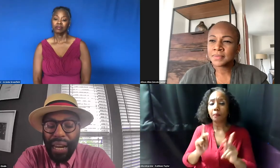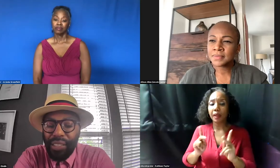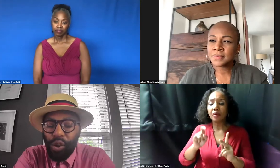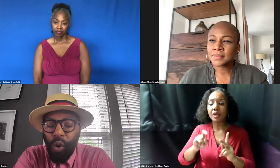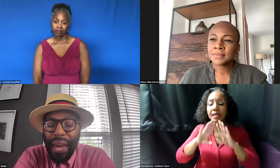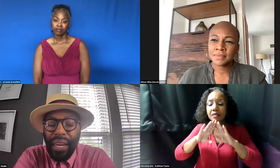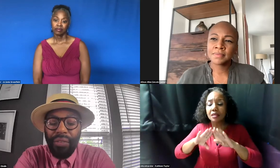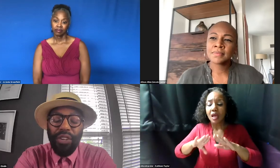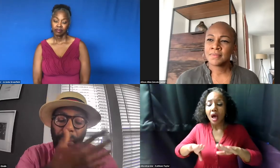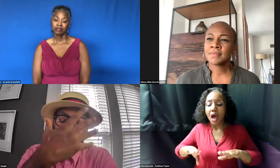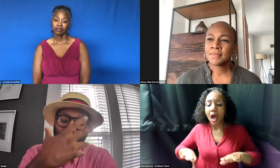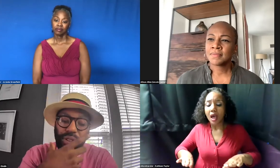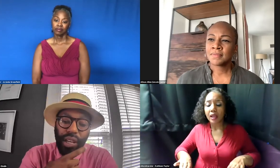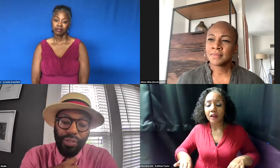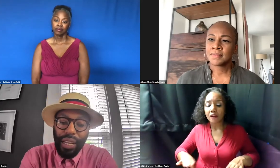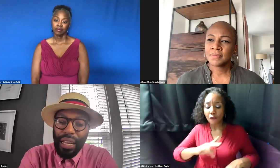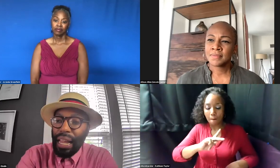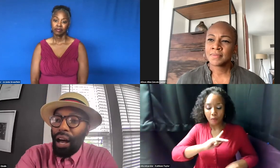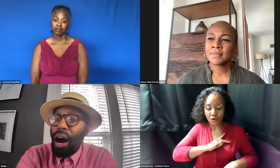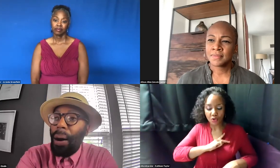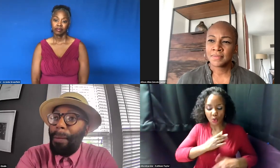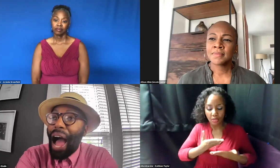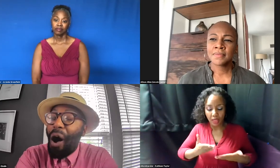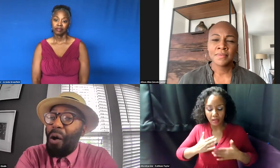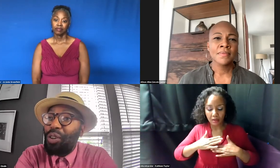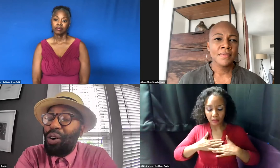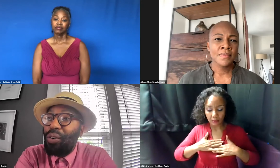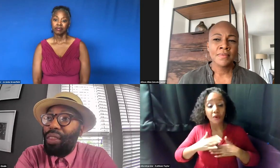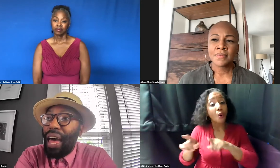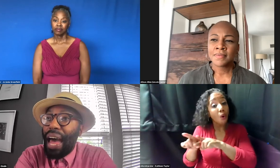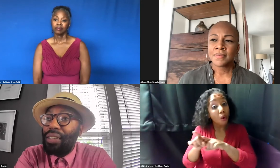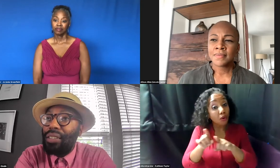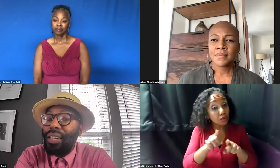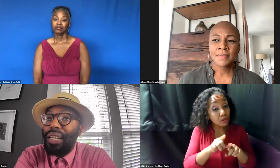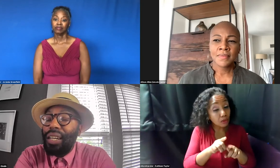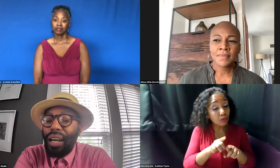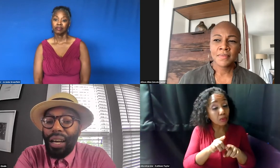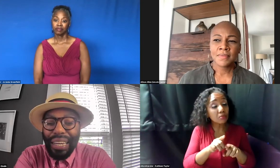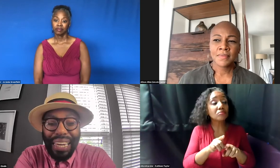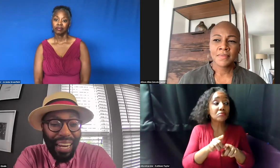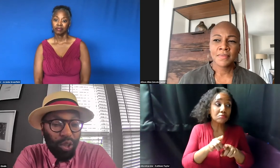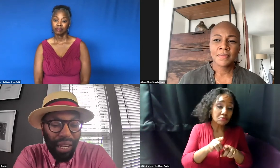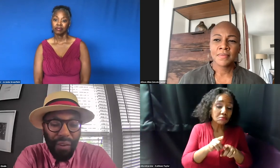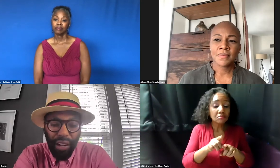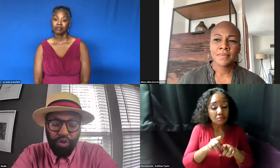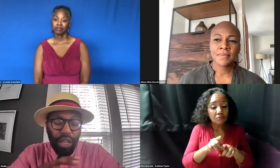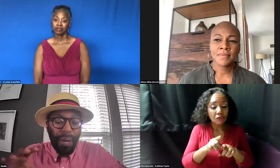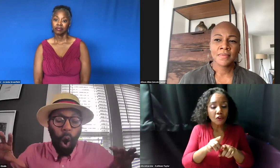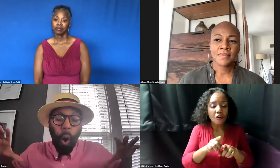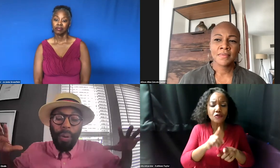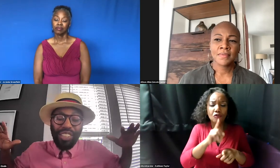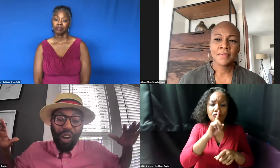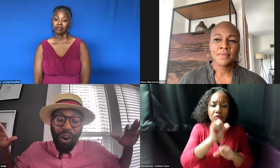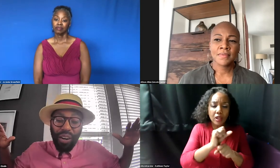of silence and quiet for their personal stuff. I also know that getting to a level of really